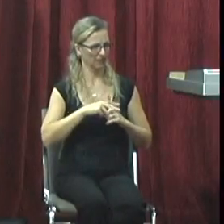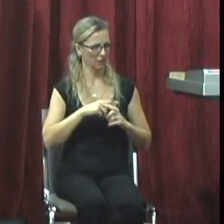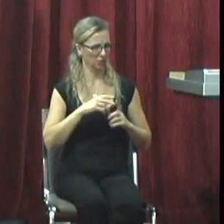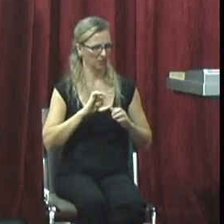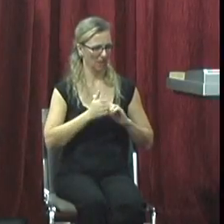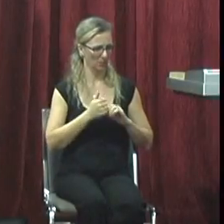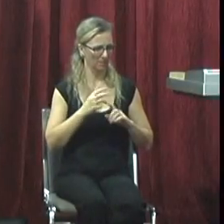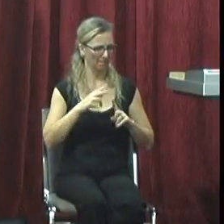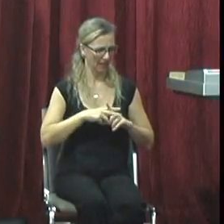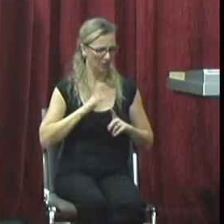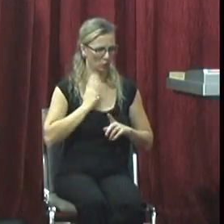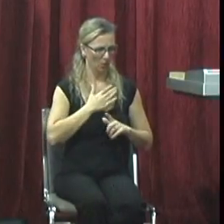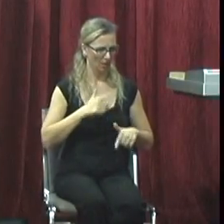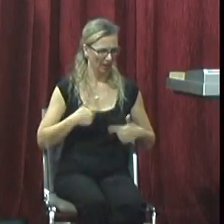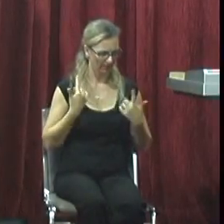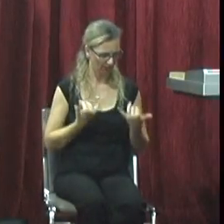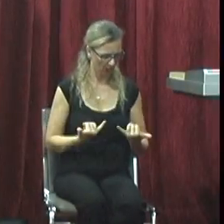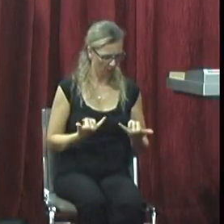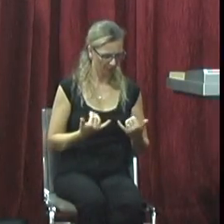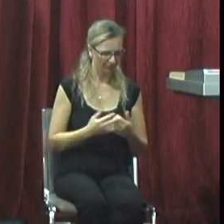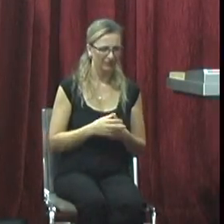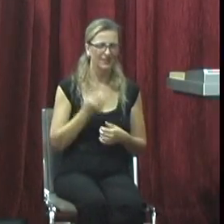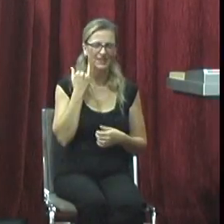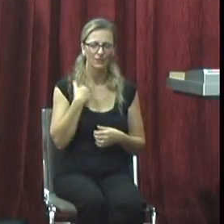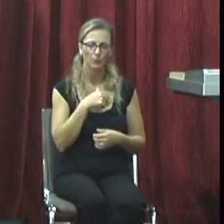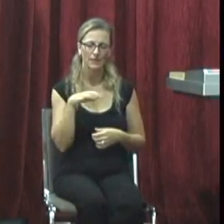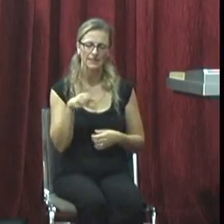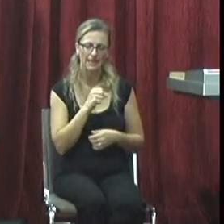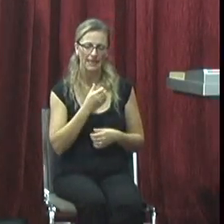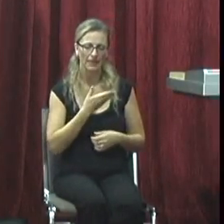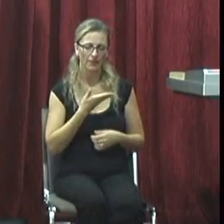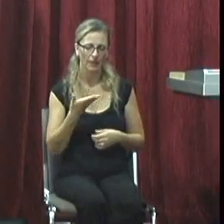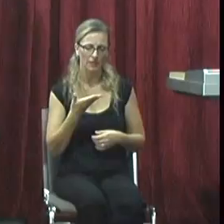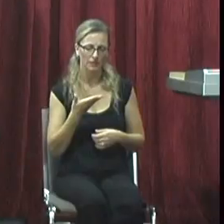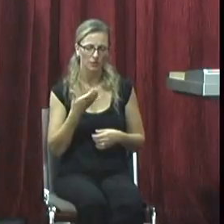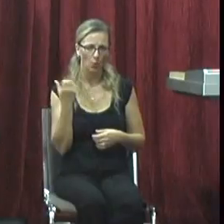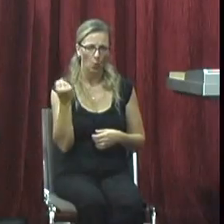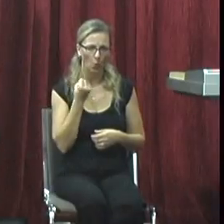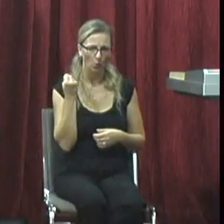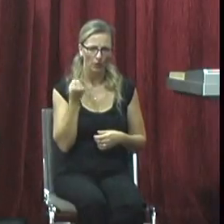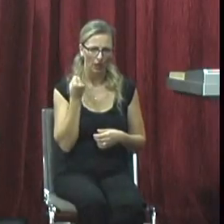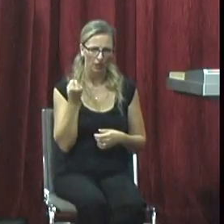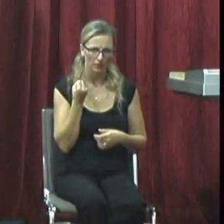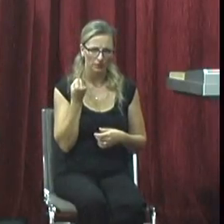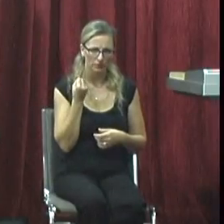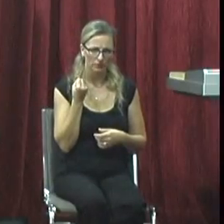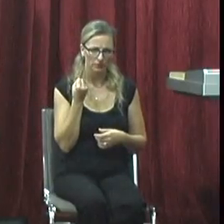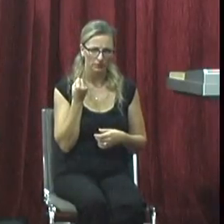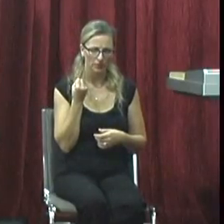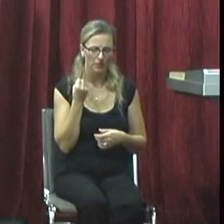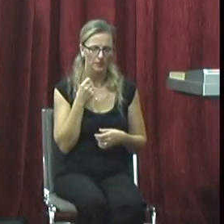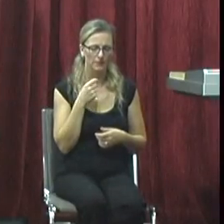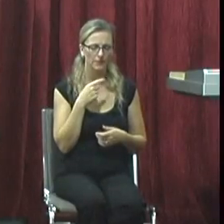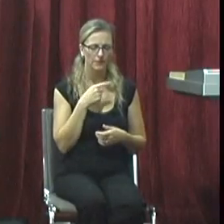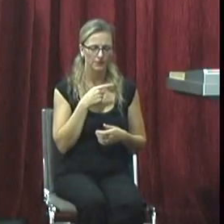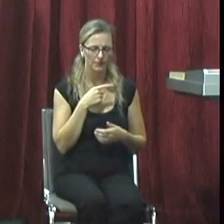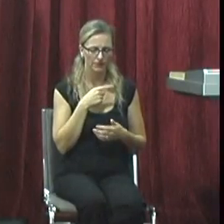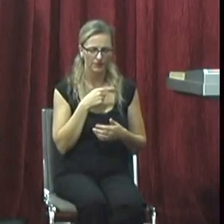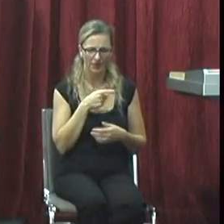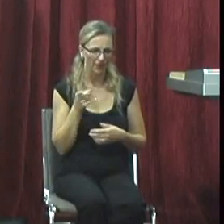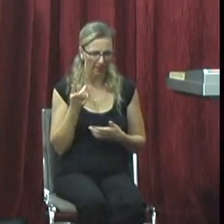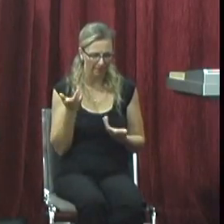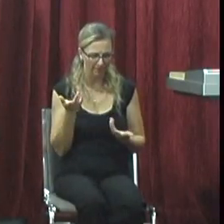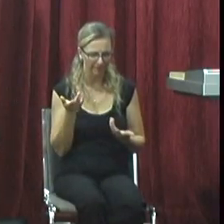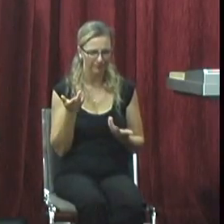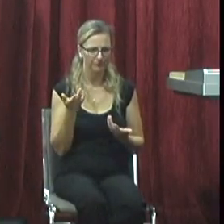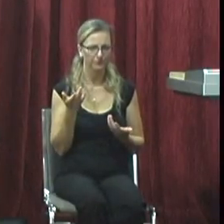if we can see and take hold of things that belong to God, if we hold on to them, it brings these terrible things. The curse of God, God's presence